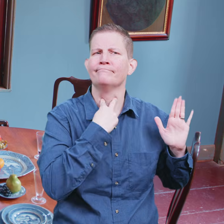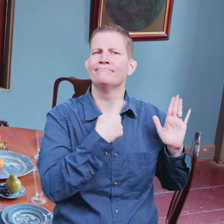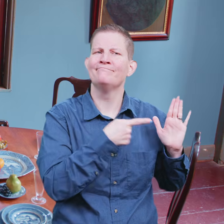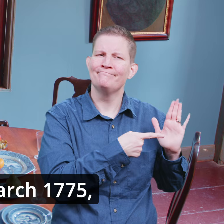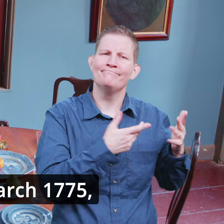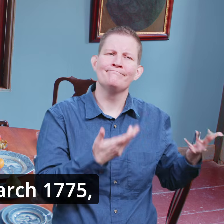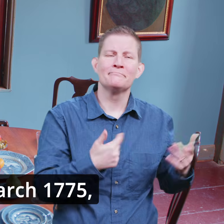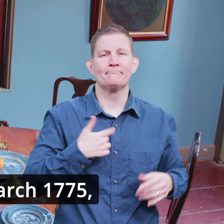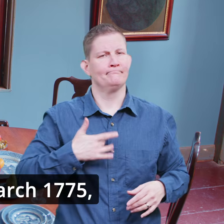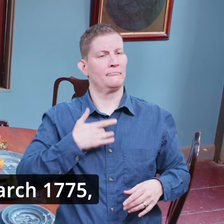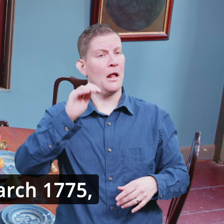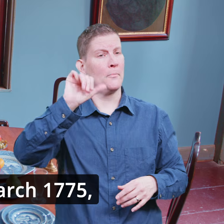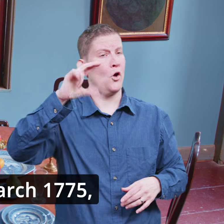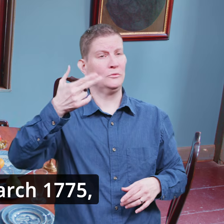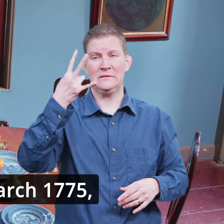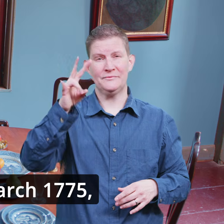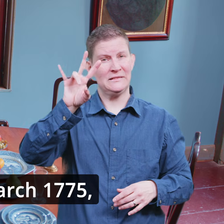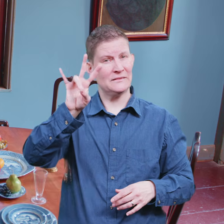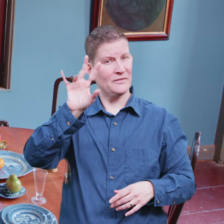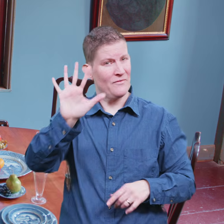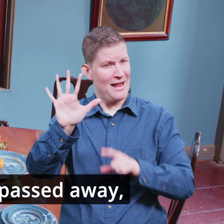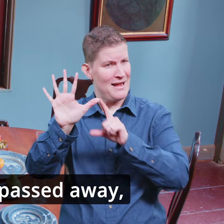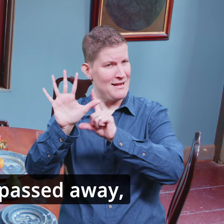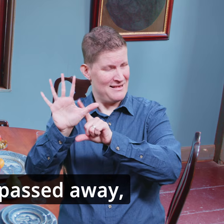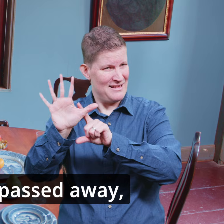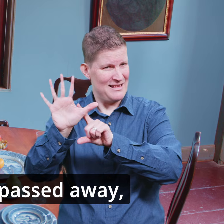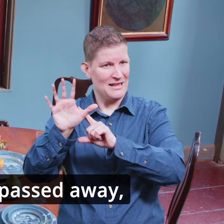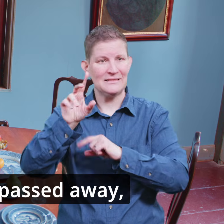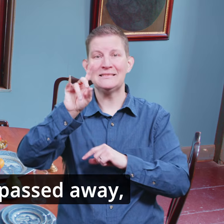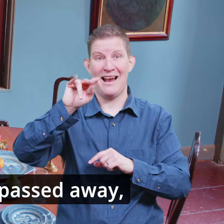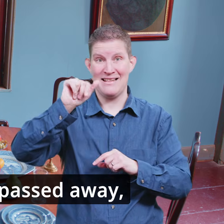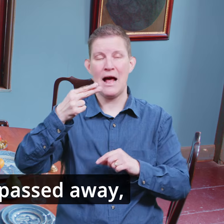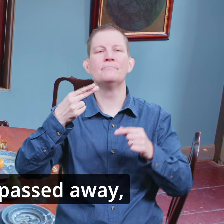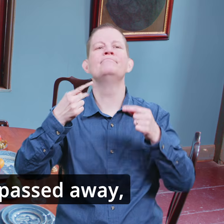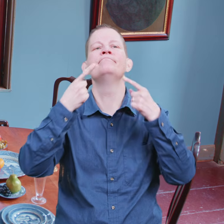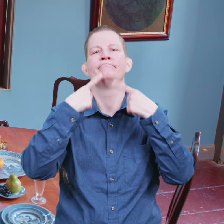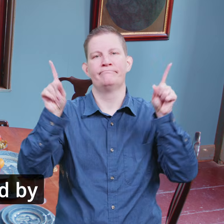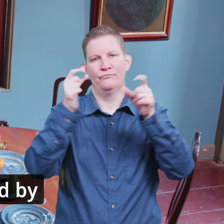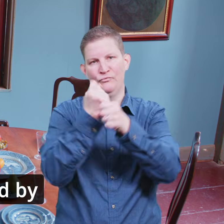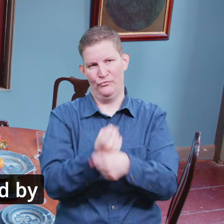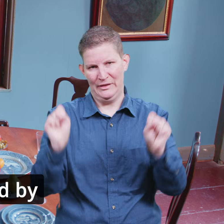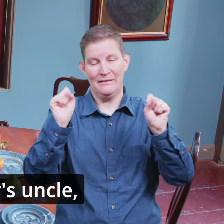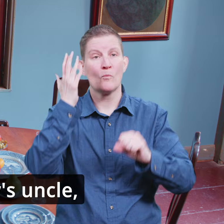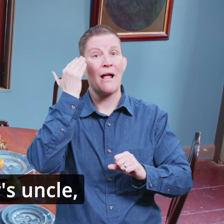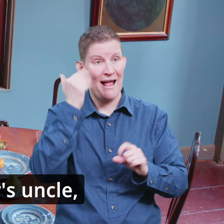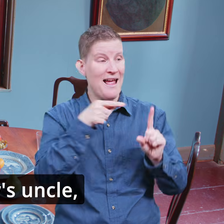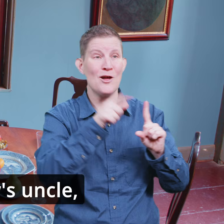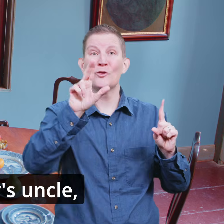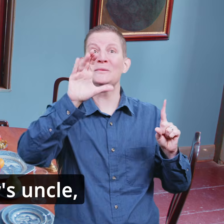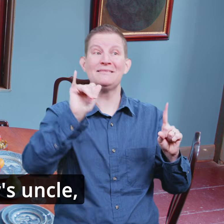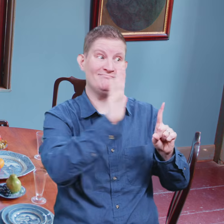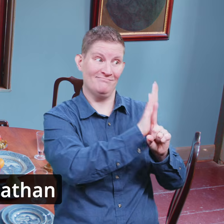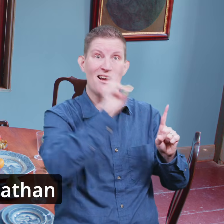system. We believe that in March 1775, 15 years after Elizabeth passed away, Dinah was freed by sending her